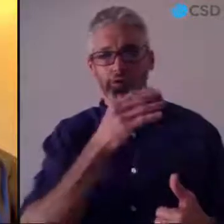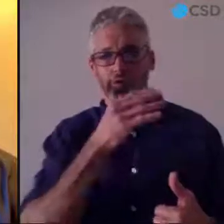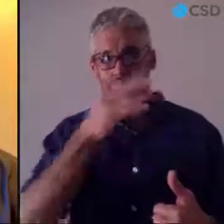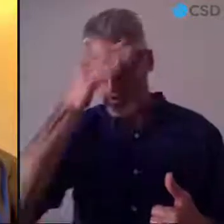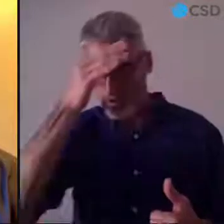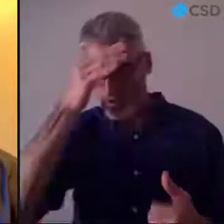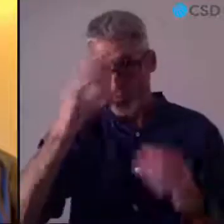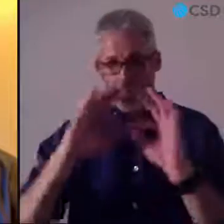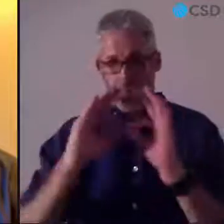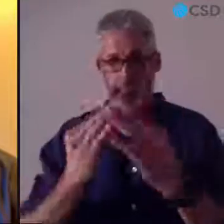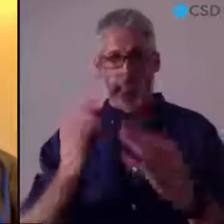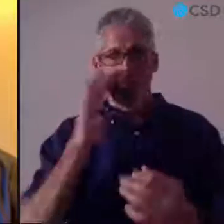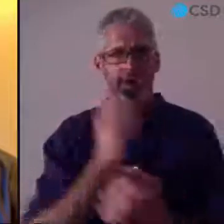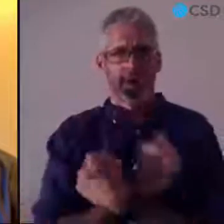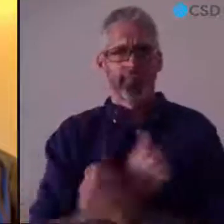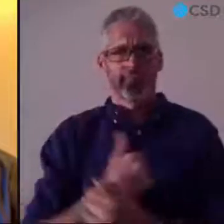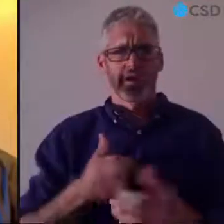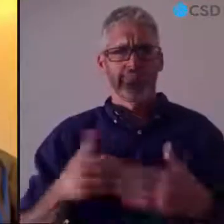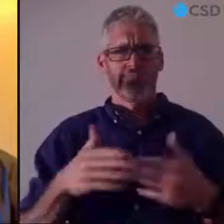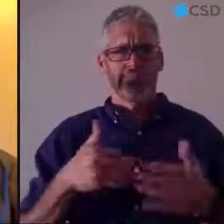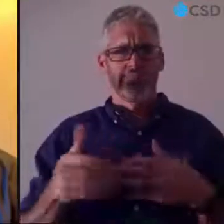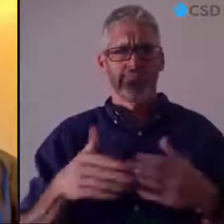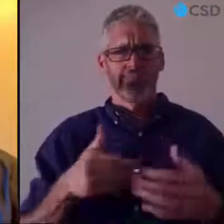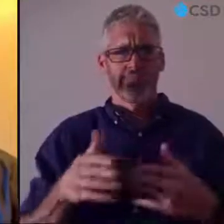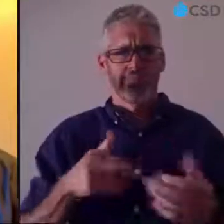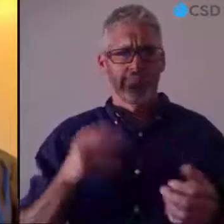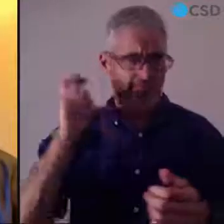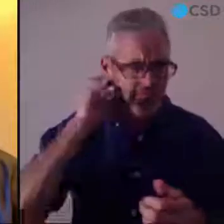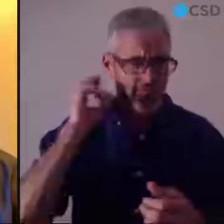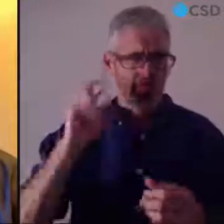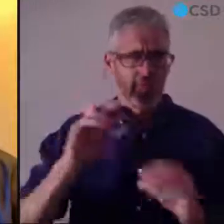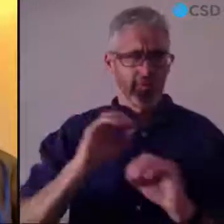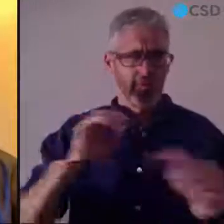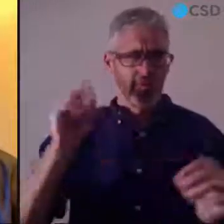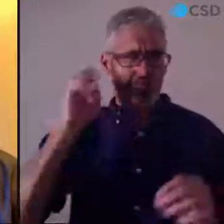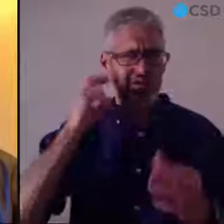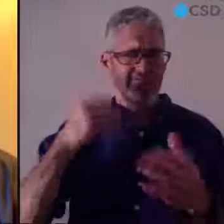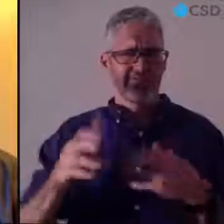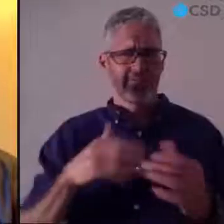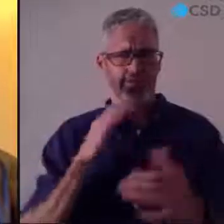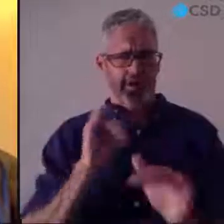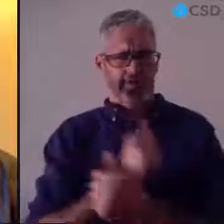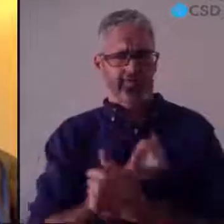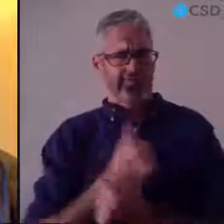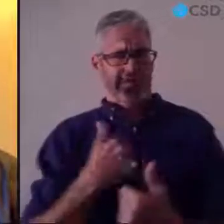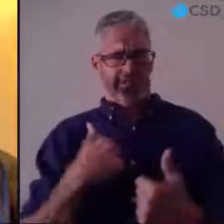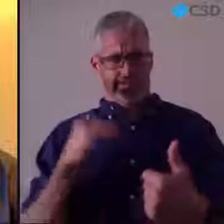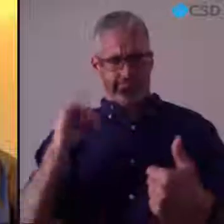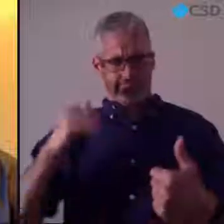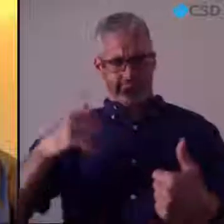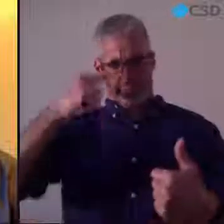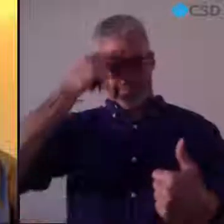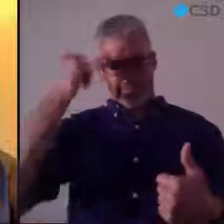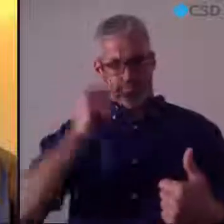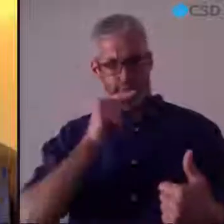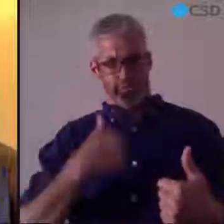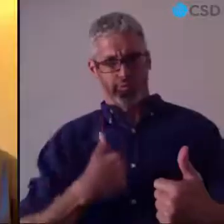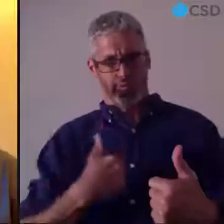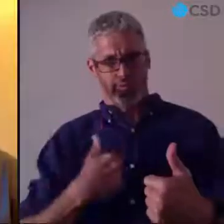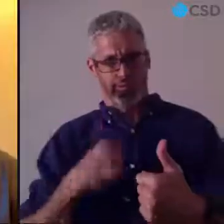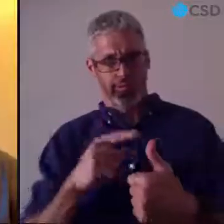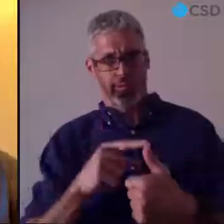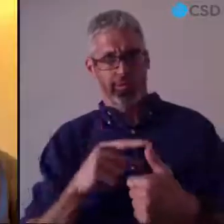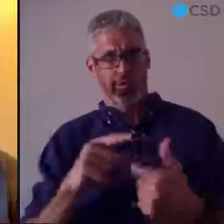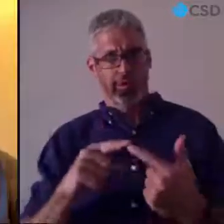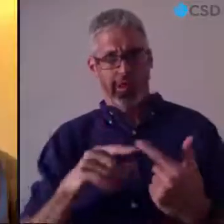understood, one, that my mother and family, my father, would love me regardless of whether or not I got a cochlear implant. They would